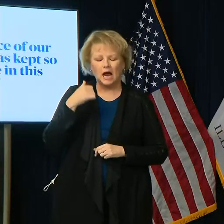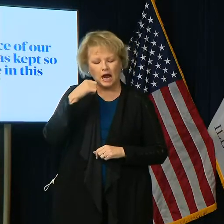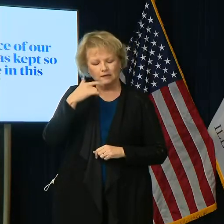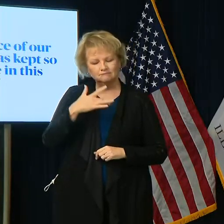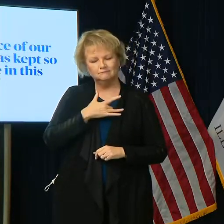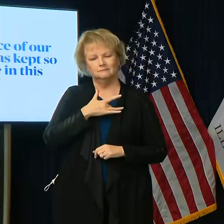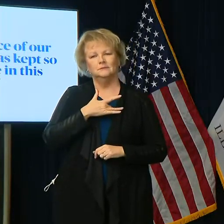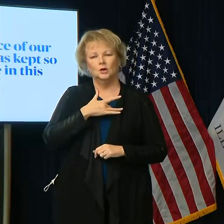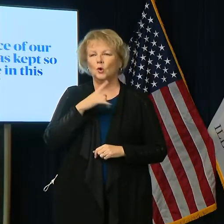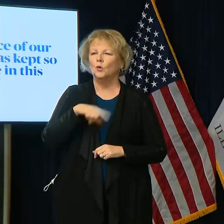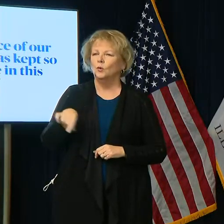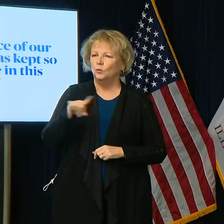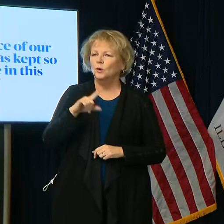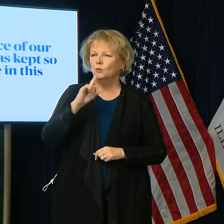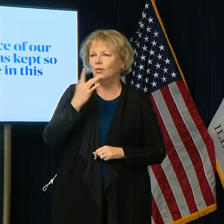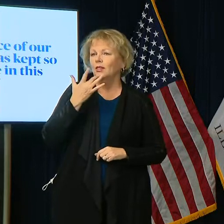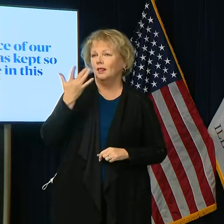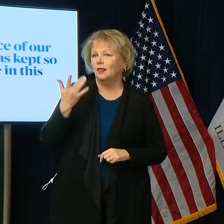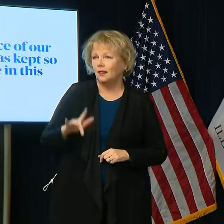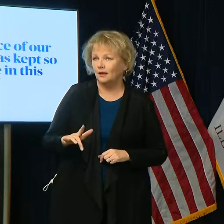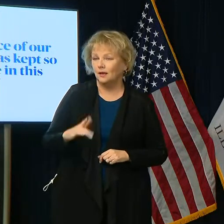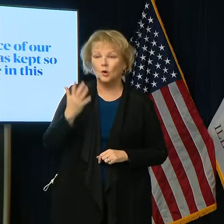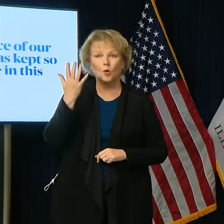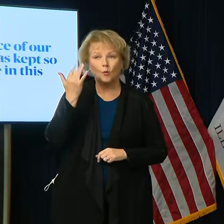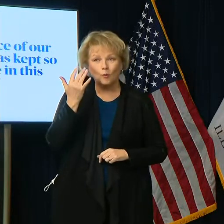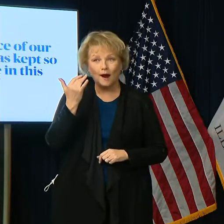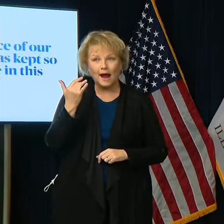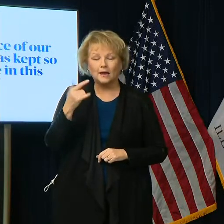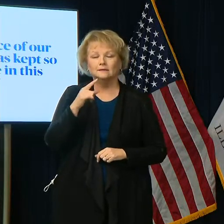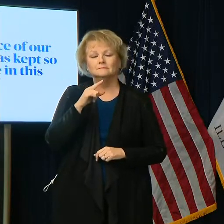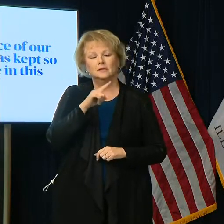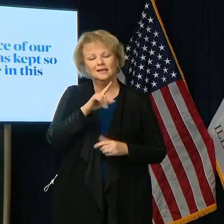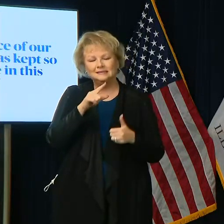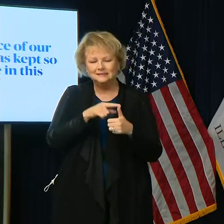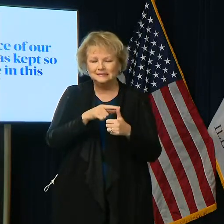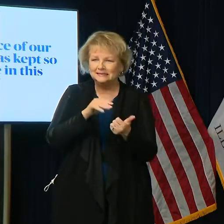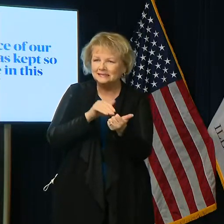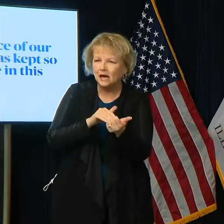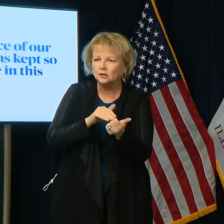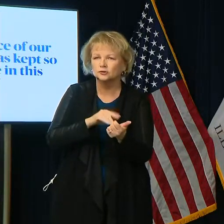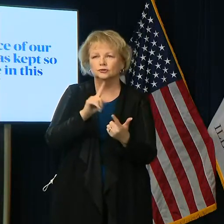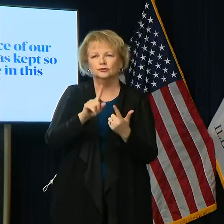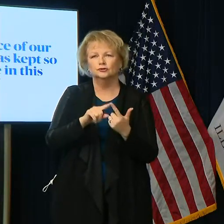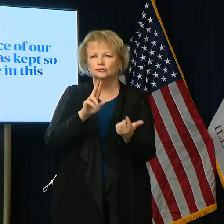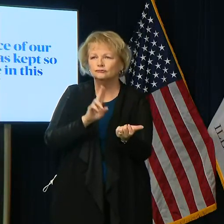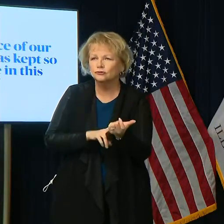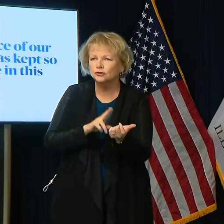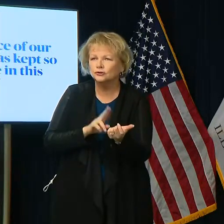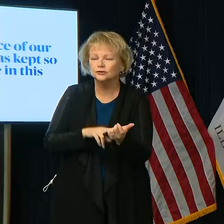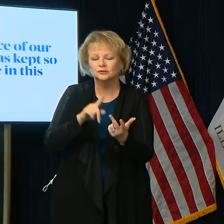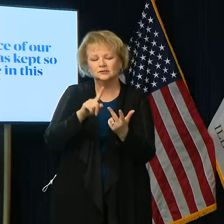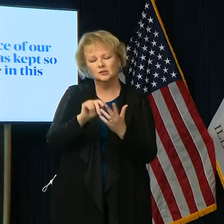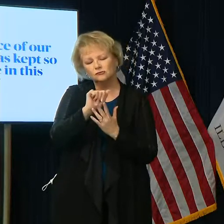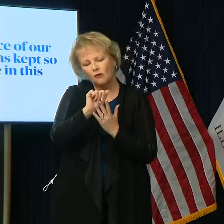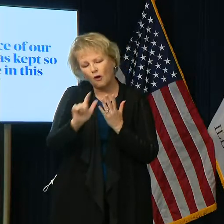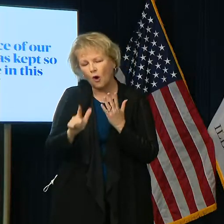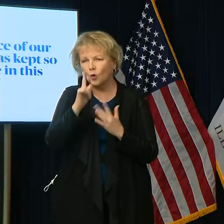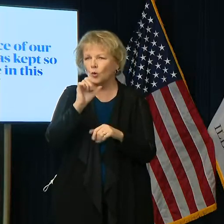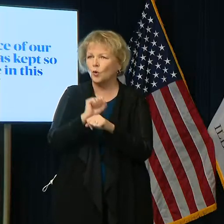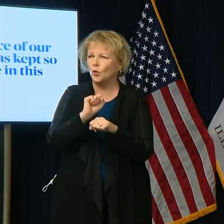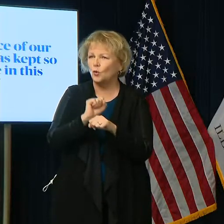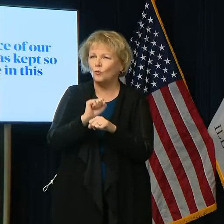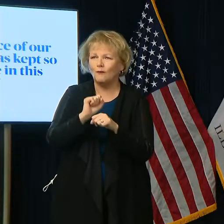how incredibly lucky we've been to have such amazing doctors and nurses and all the incredible